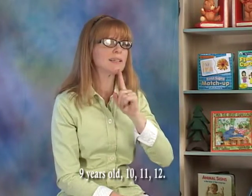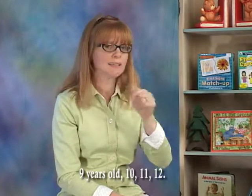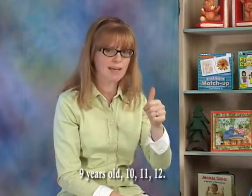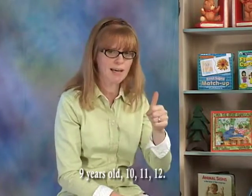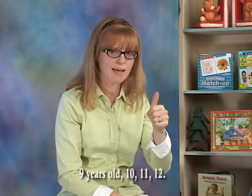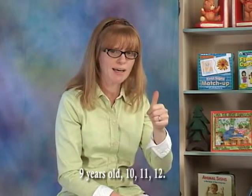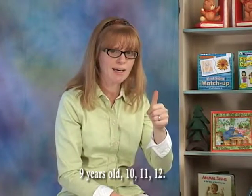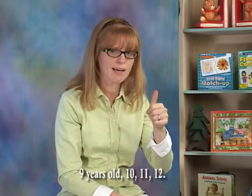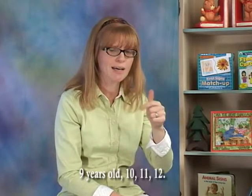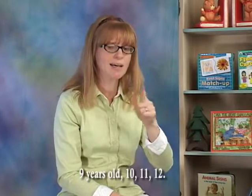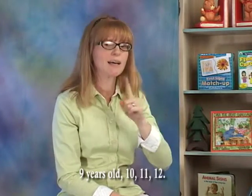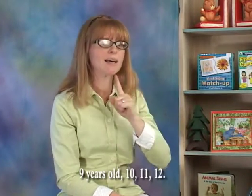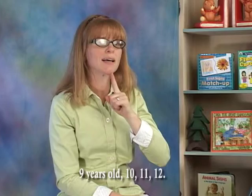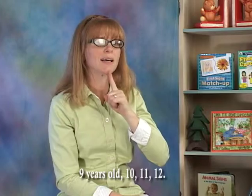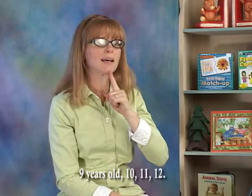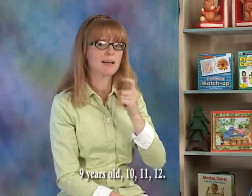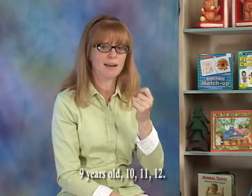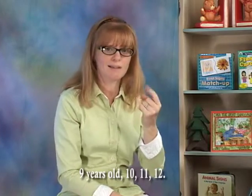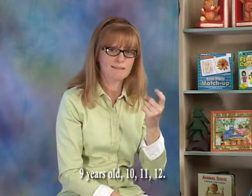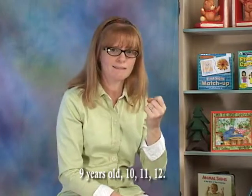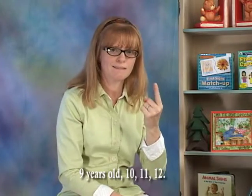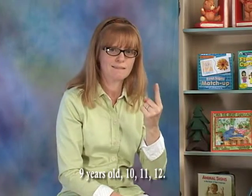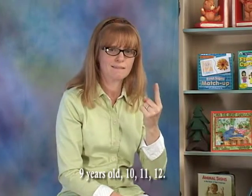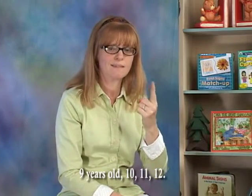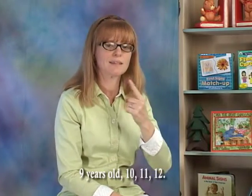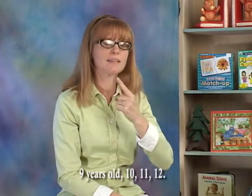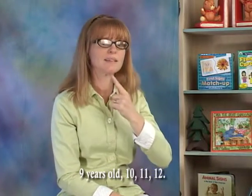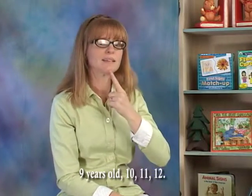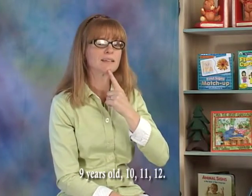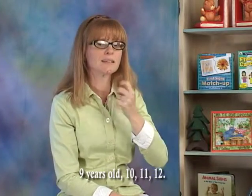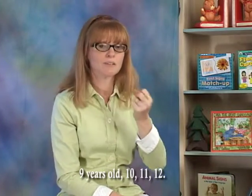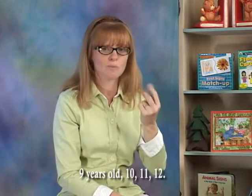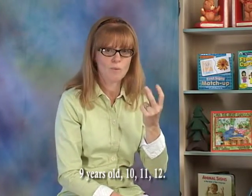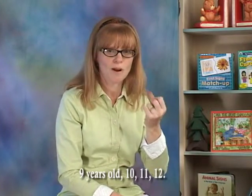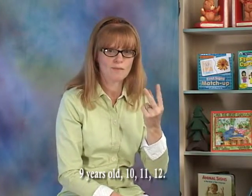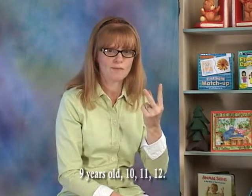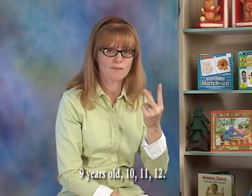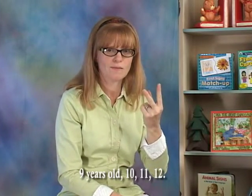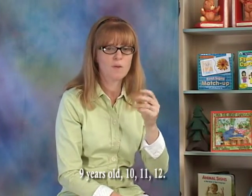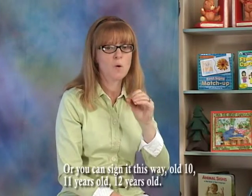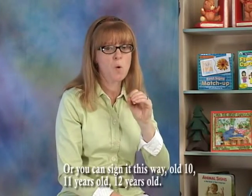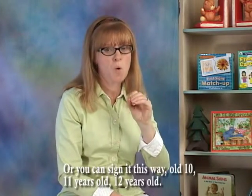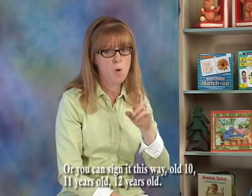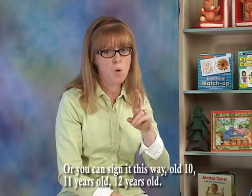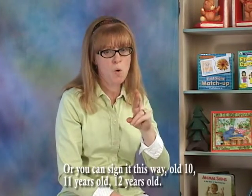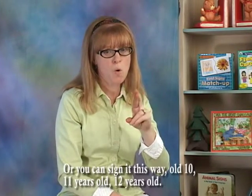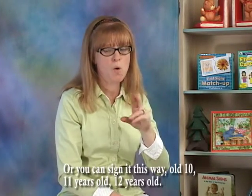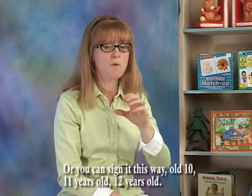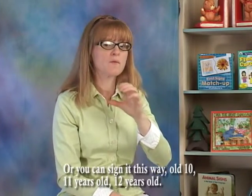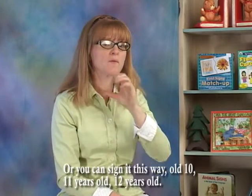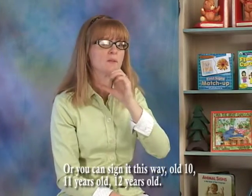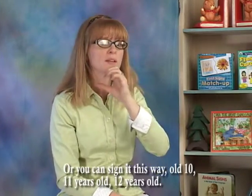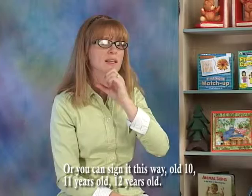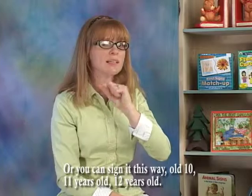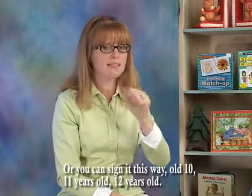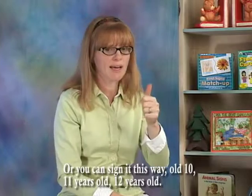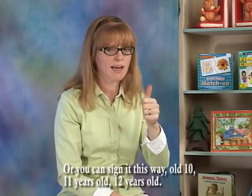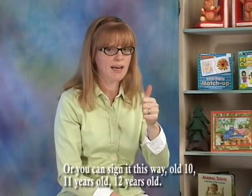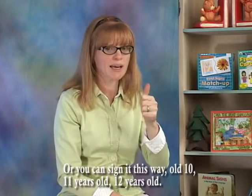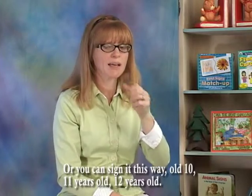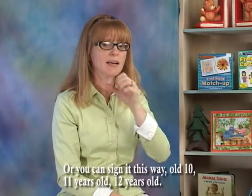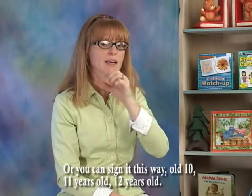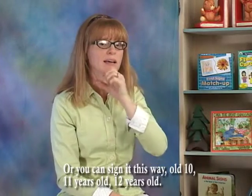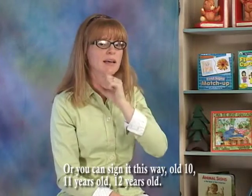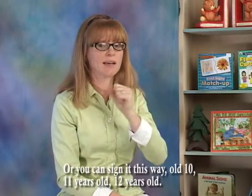old, 10 years old, 11 years old, 12 years old. Or you could